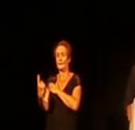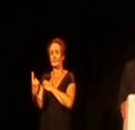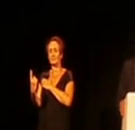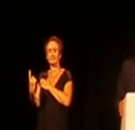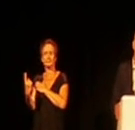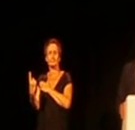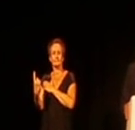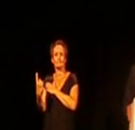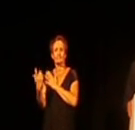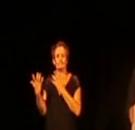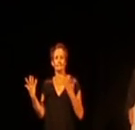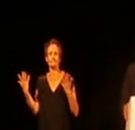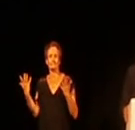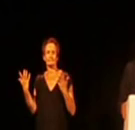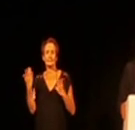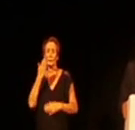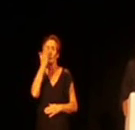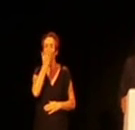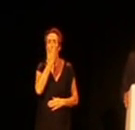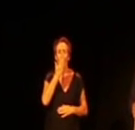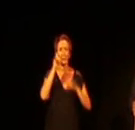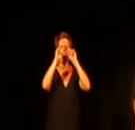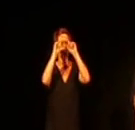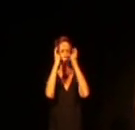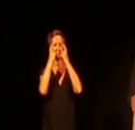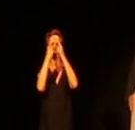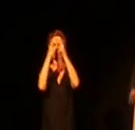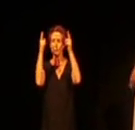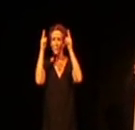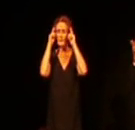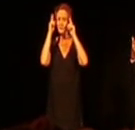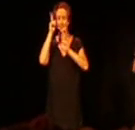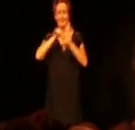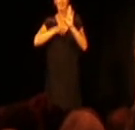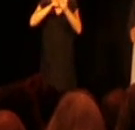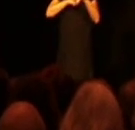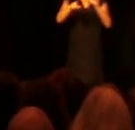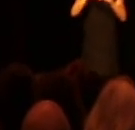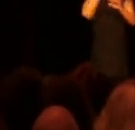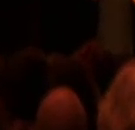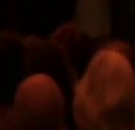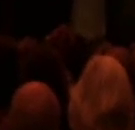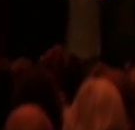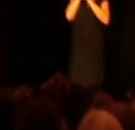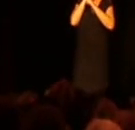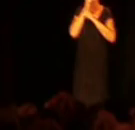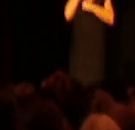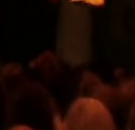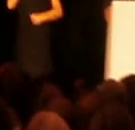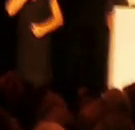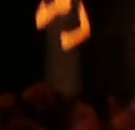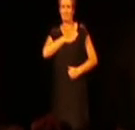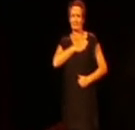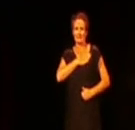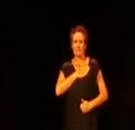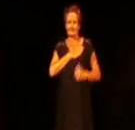young people in school, in college, in university are often afraid of the stigma of talking about any